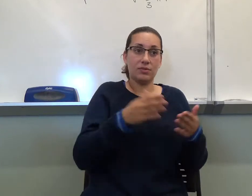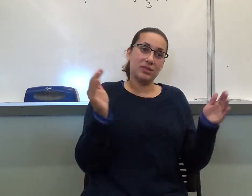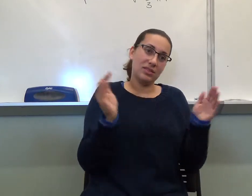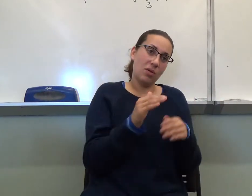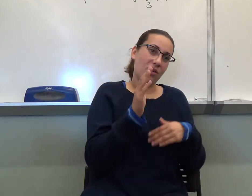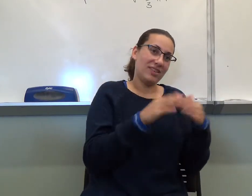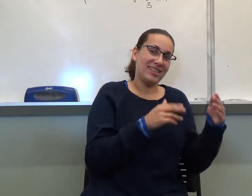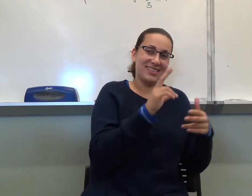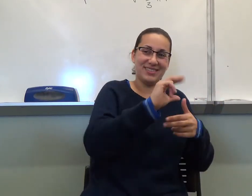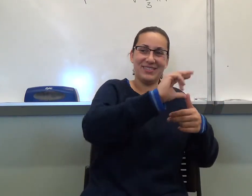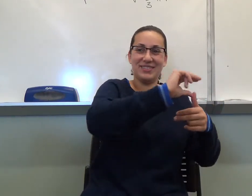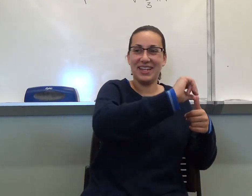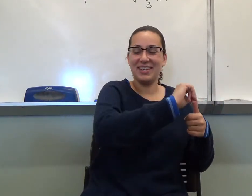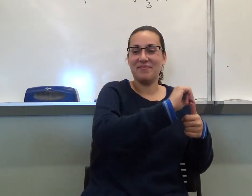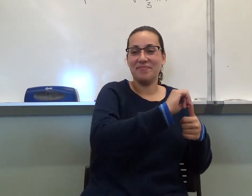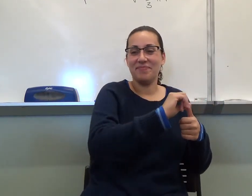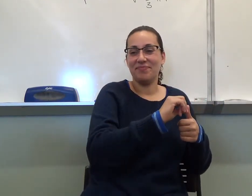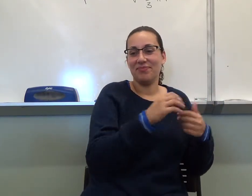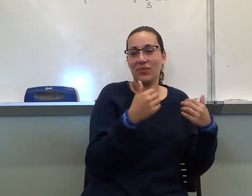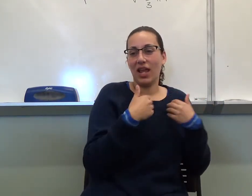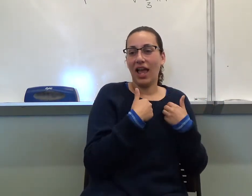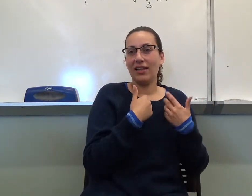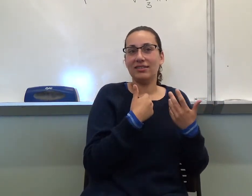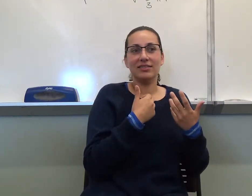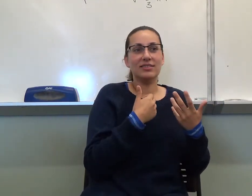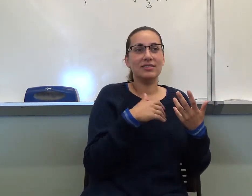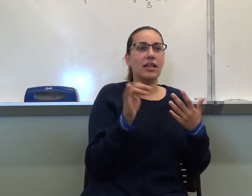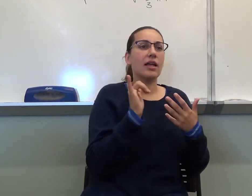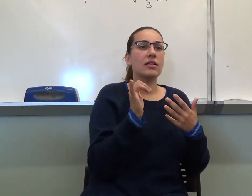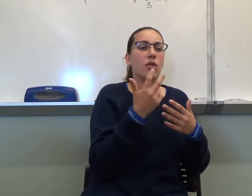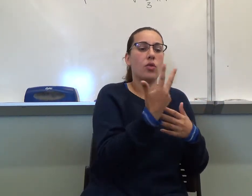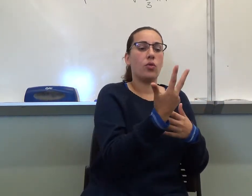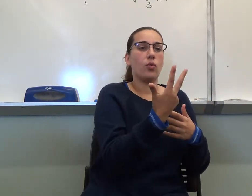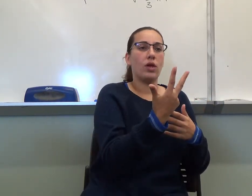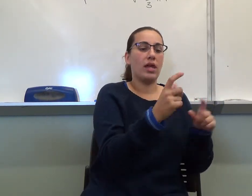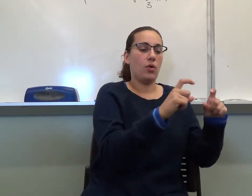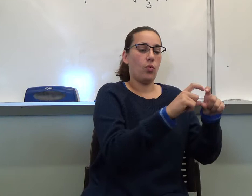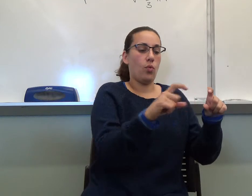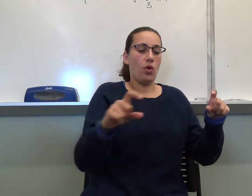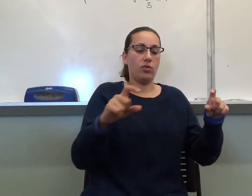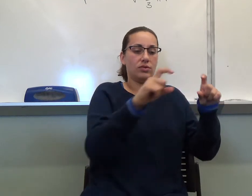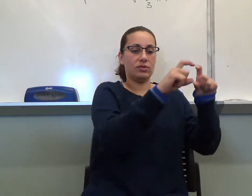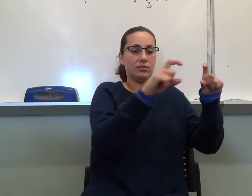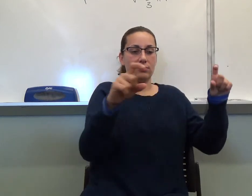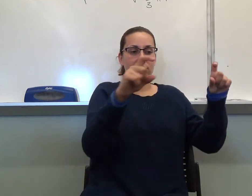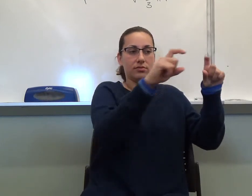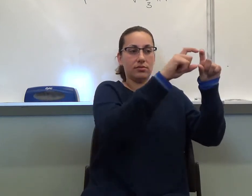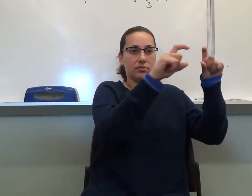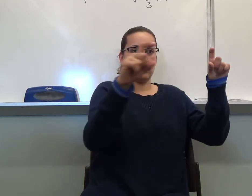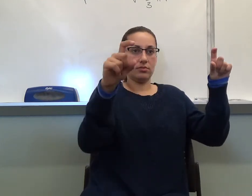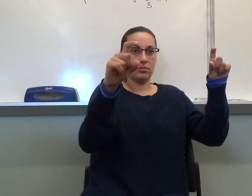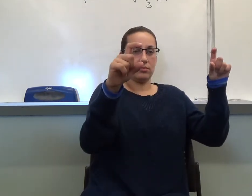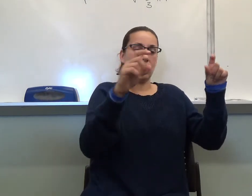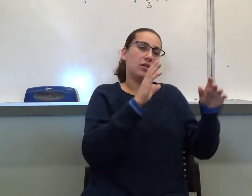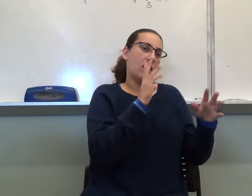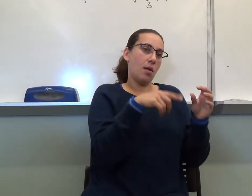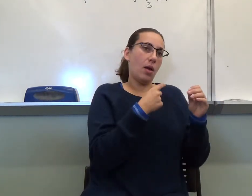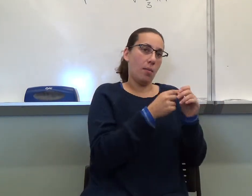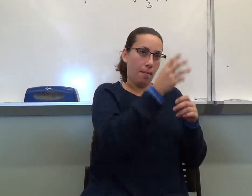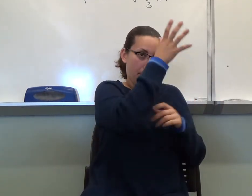one. It's got basically 3 rows, and only 2 of them have to do with the gender. This is the male